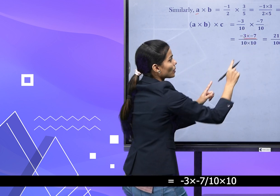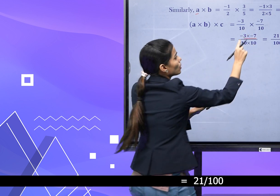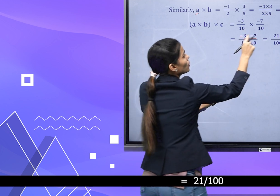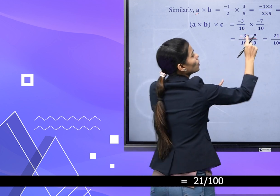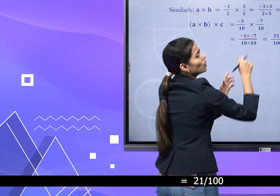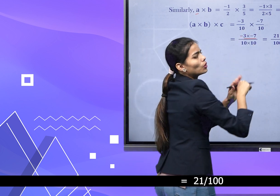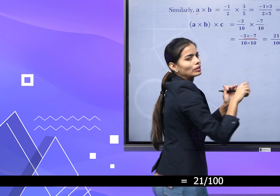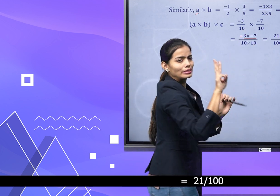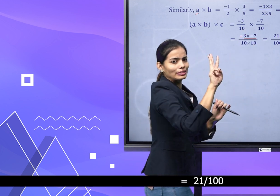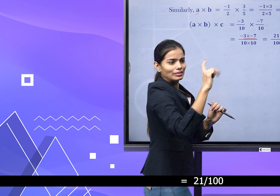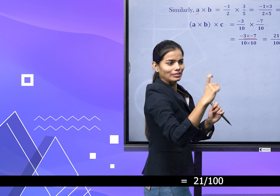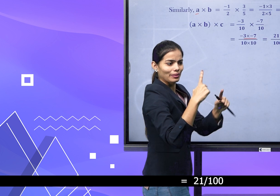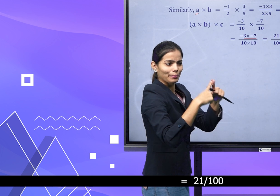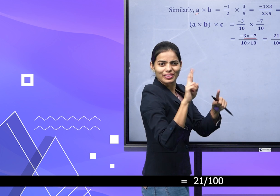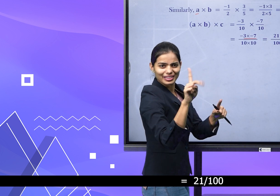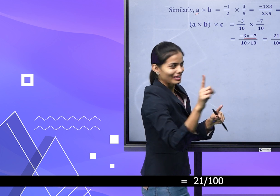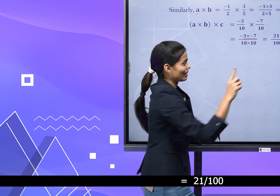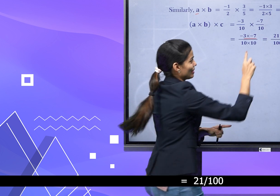is equal to 21 by 100.